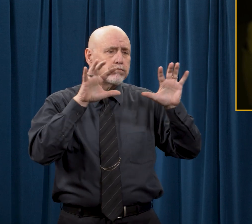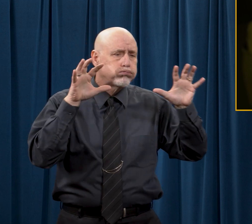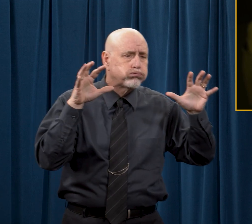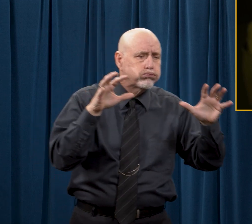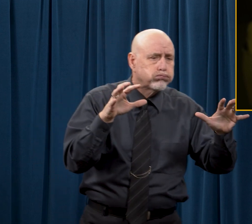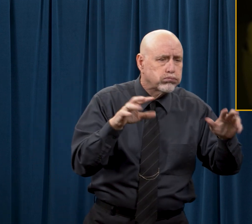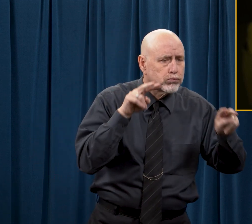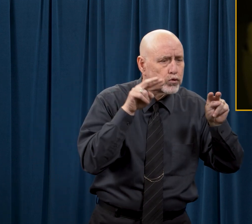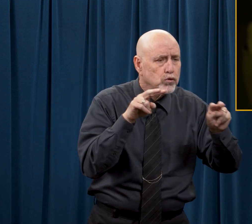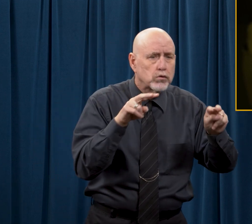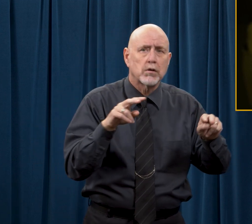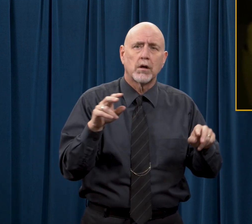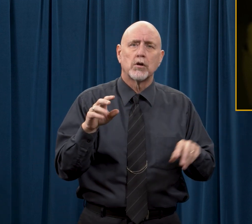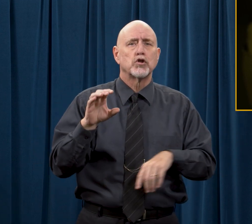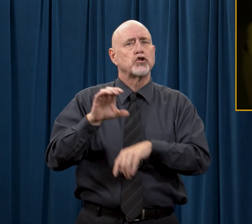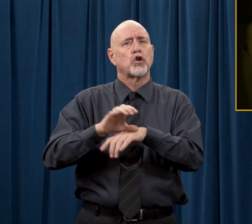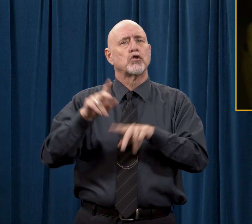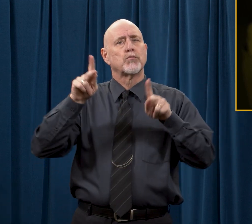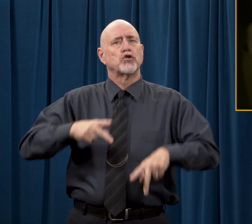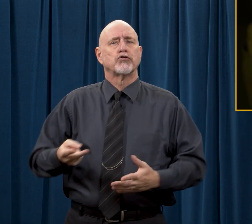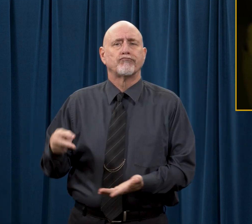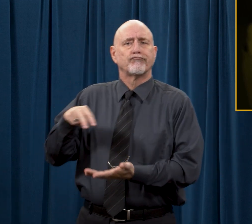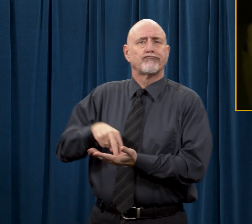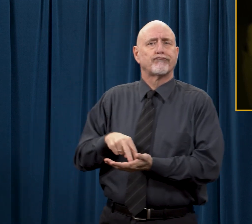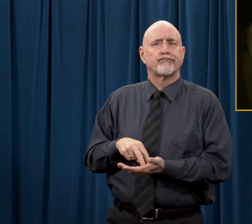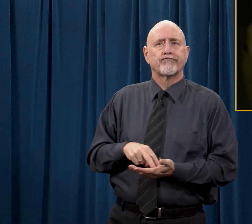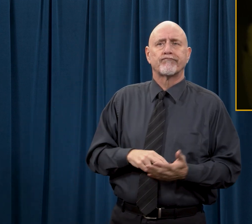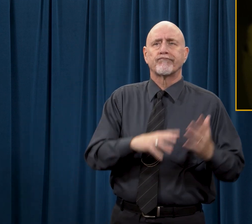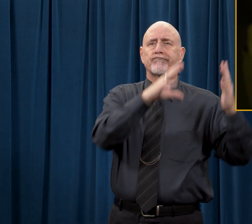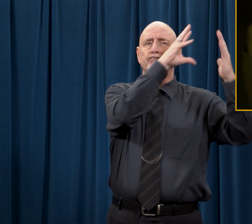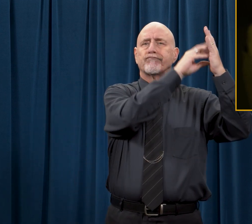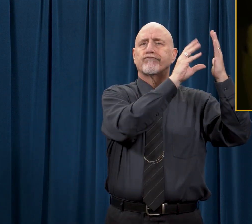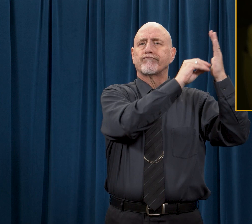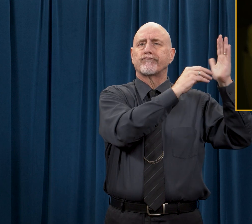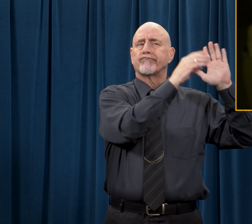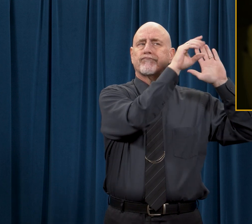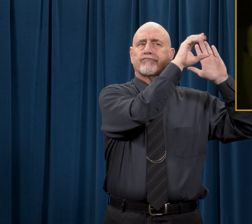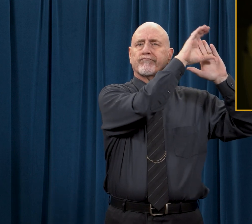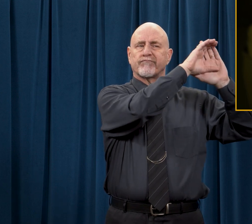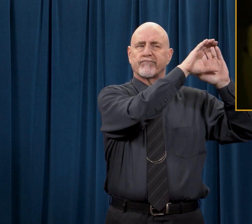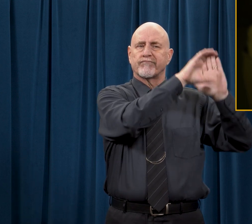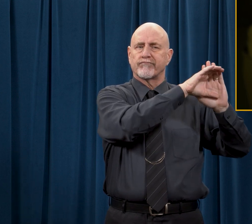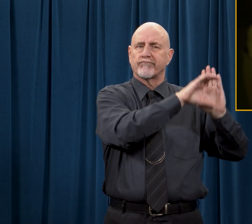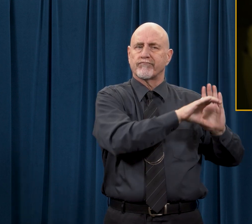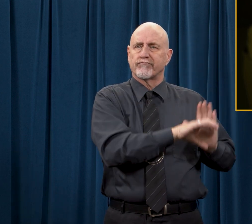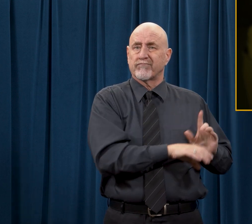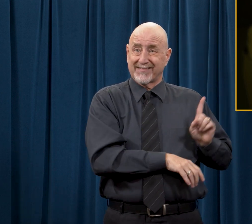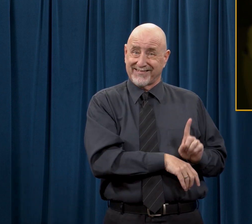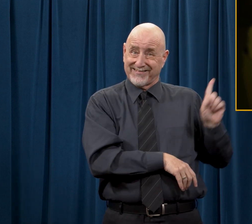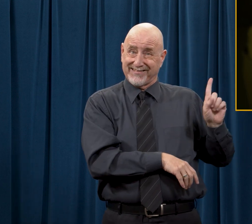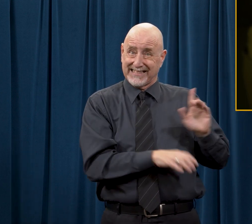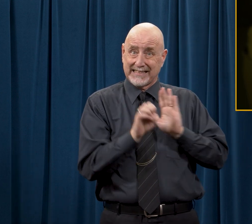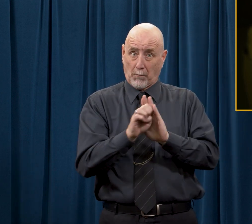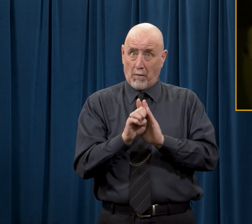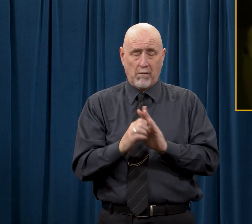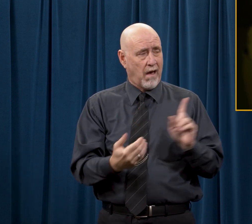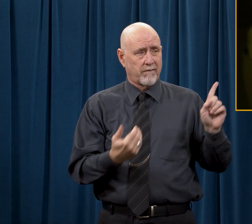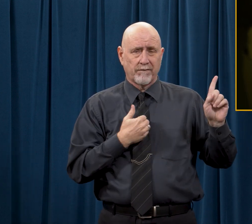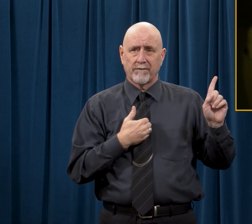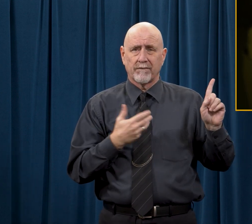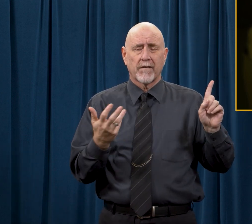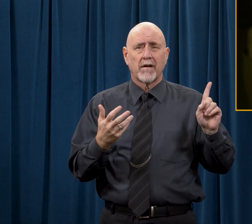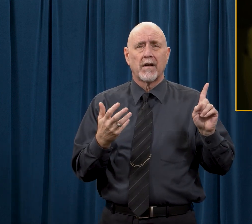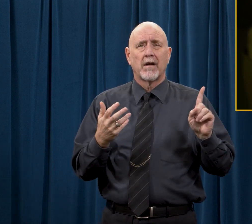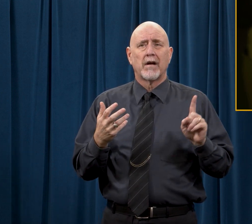would gather around it as one of the churchmen would explain the Bible story that's depicted. In this example,